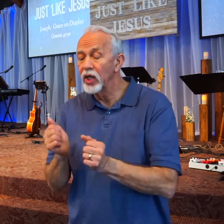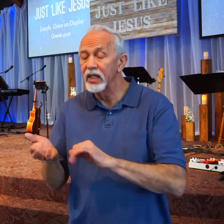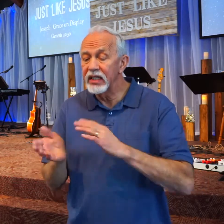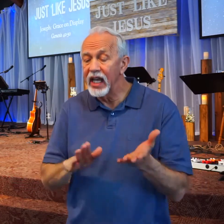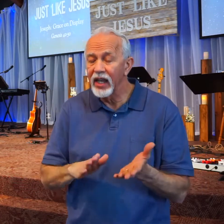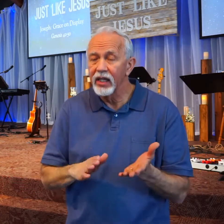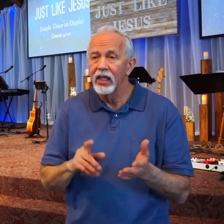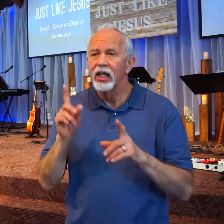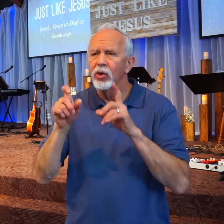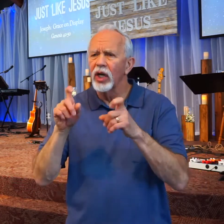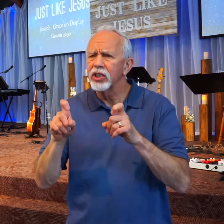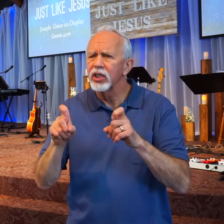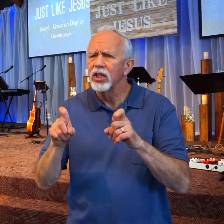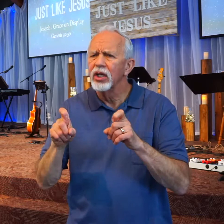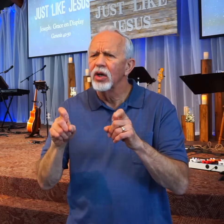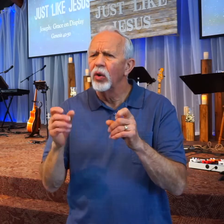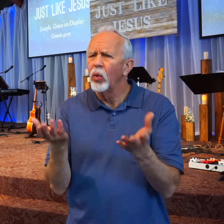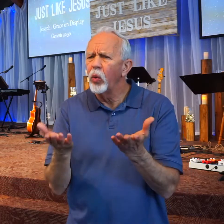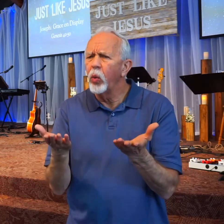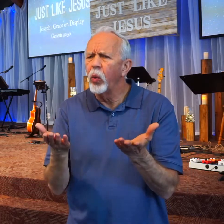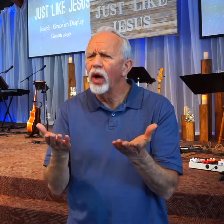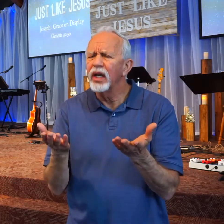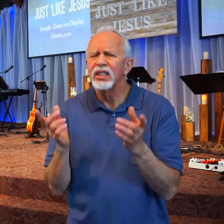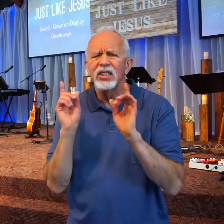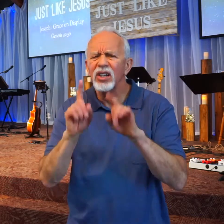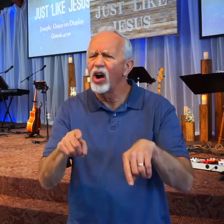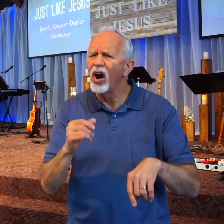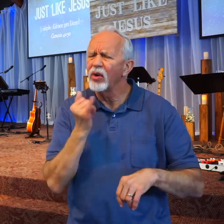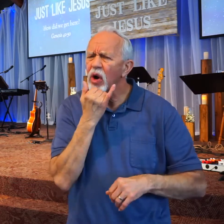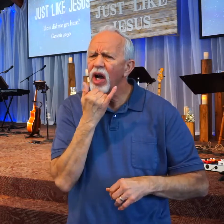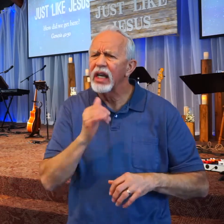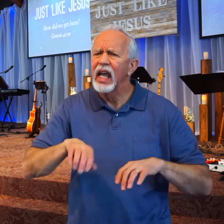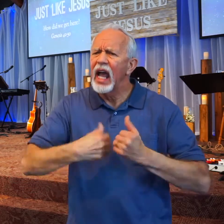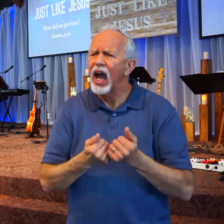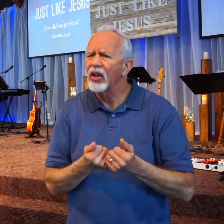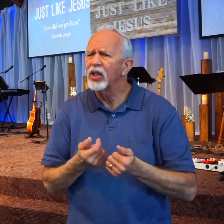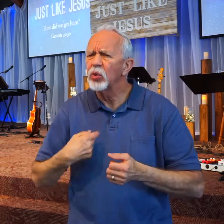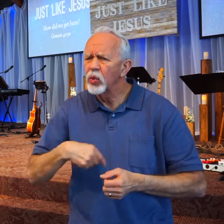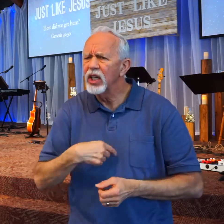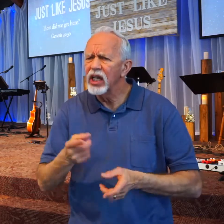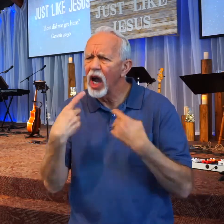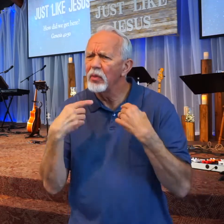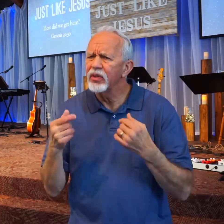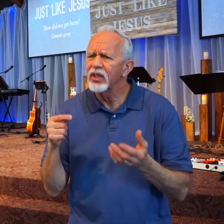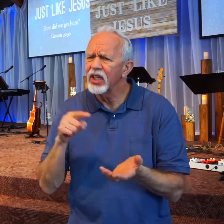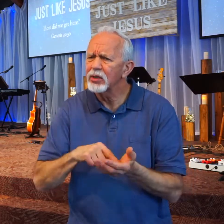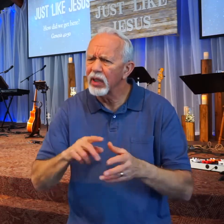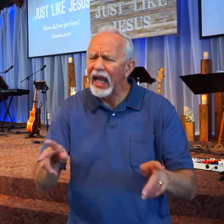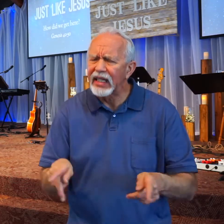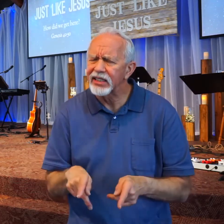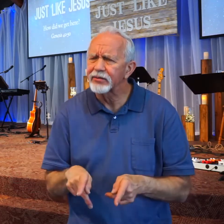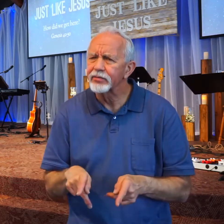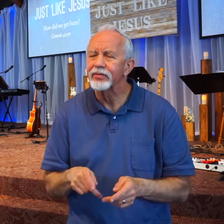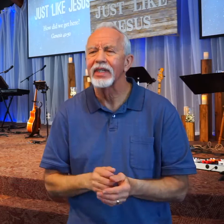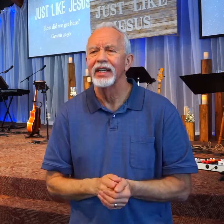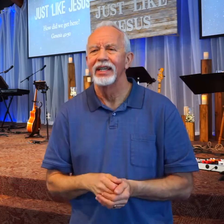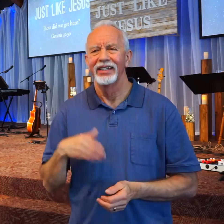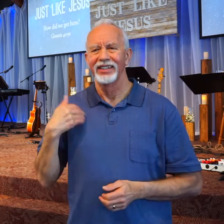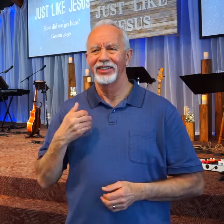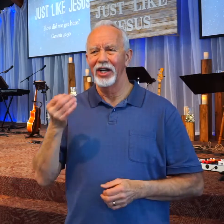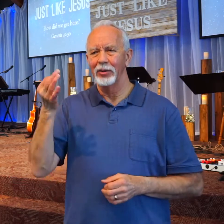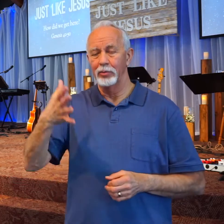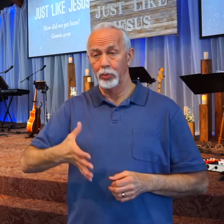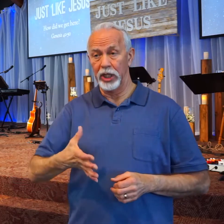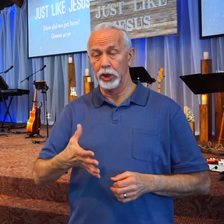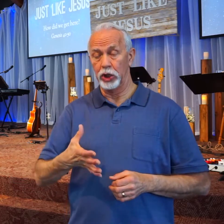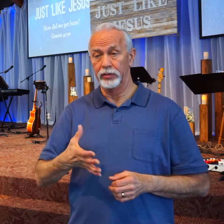is, what has gone wrong? How did we get here? Well, there was a young preacher by